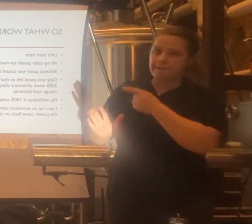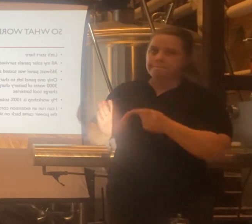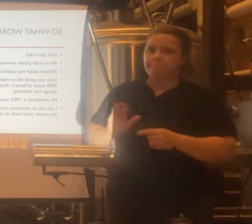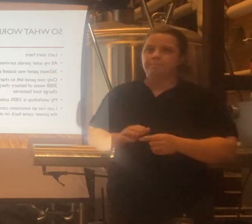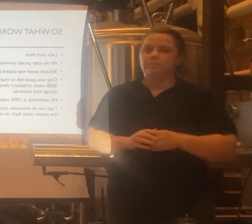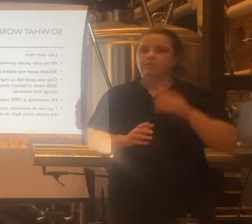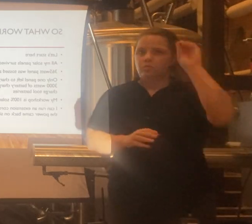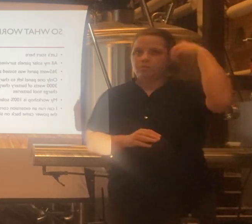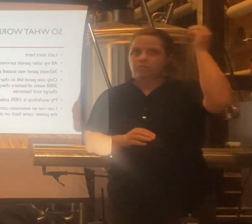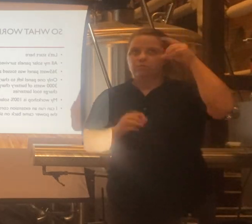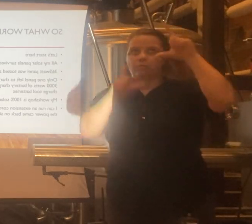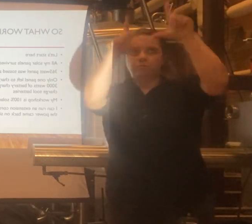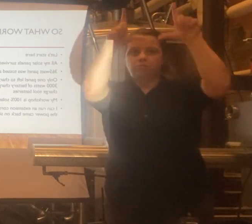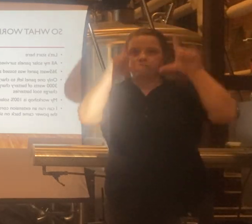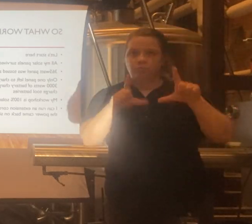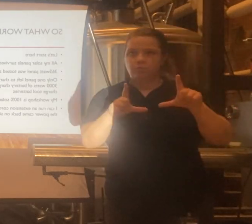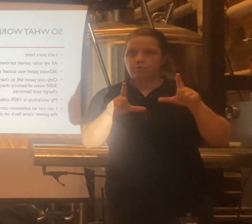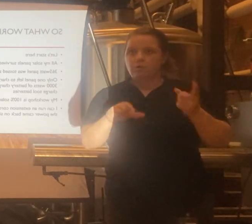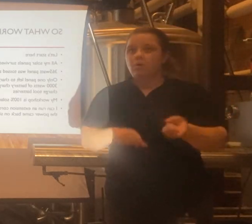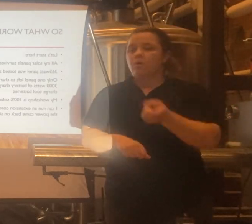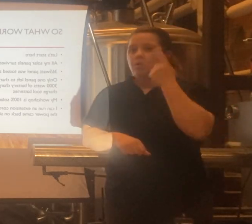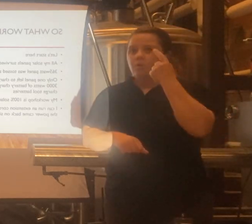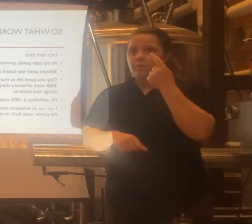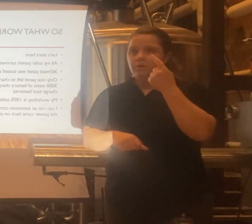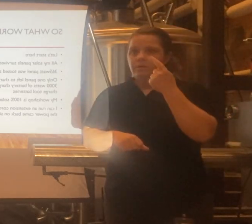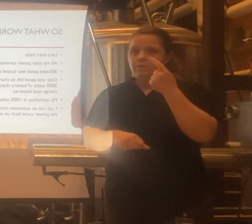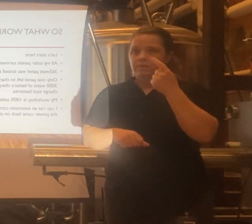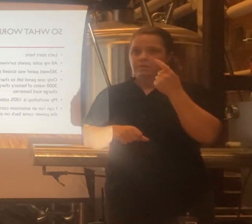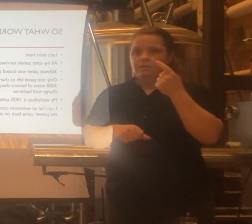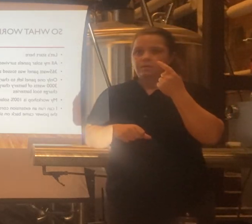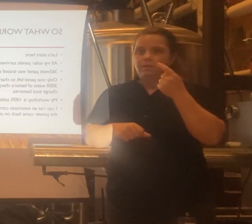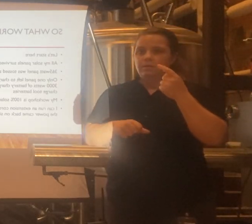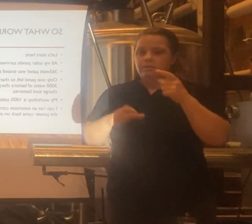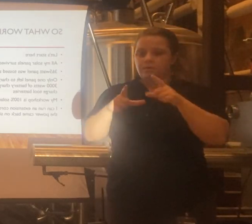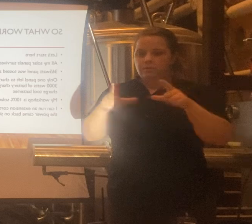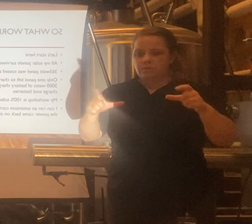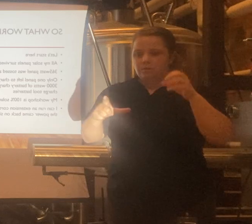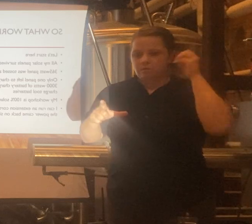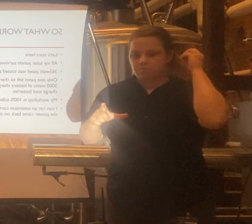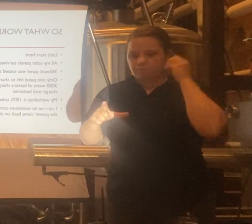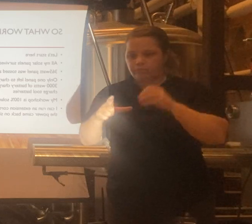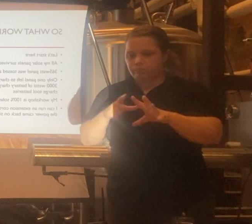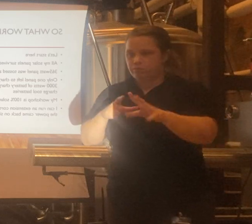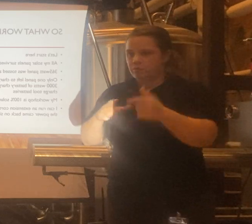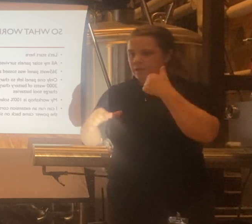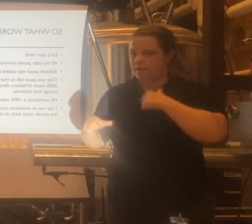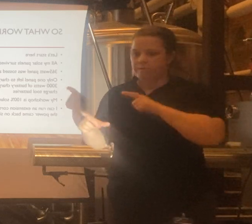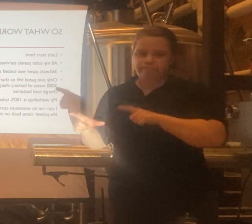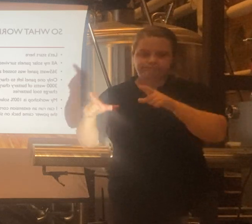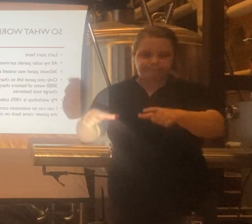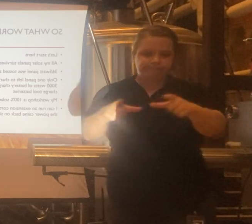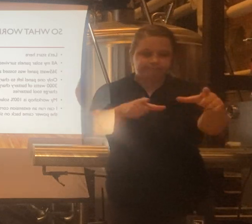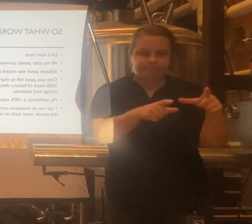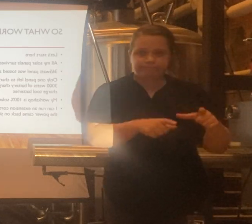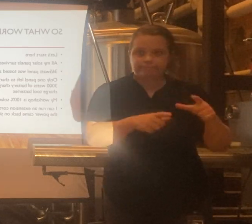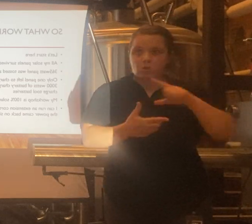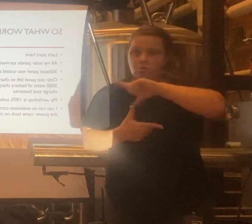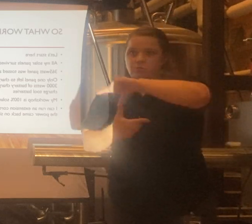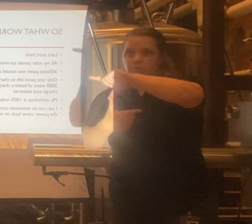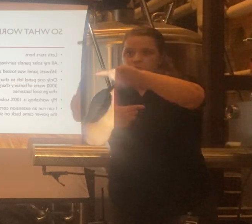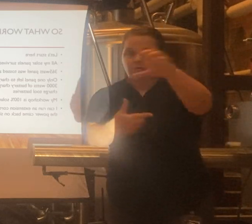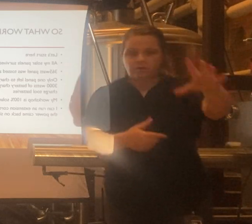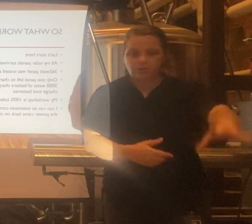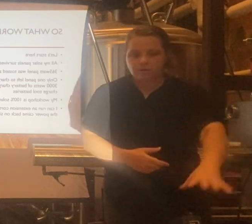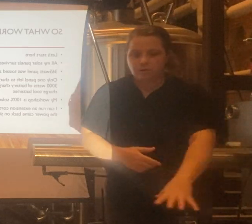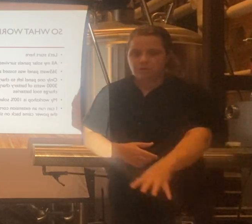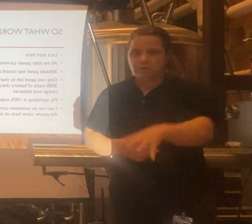but one of my solar panels got shattered. I put them on the ground. The tornado, 120-mile winds, picked it up, flipped it over, and